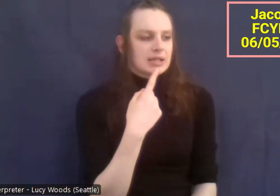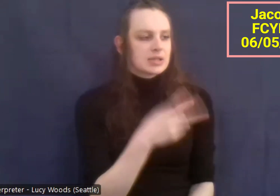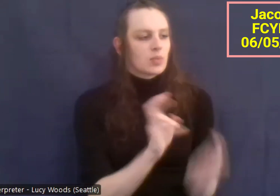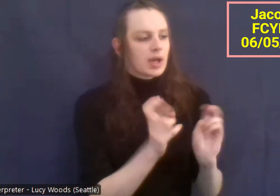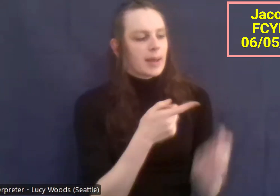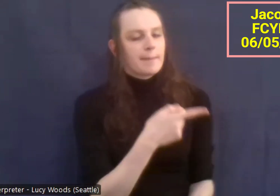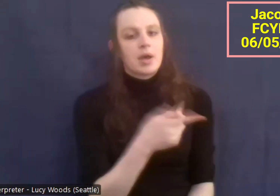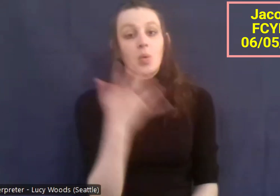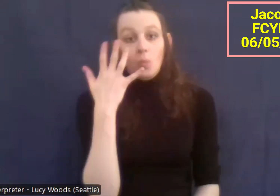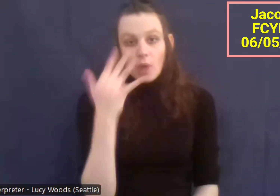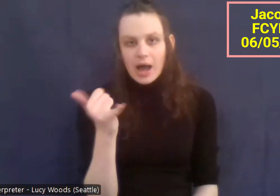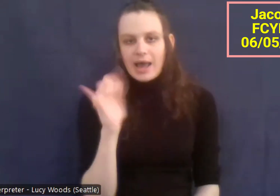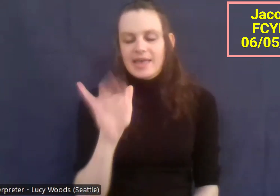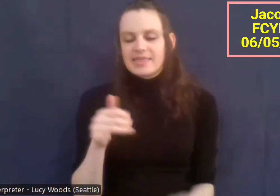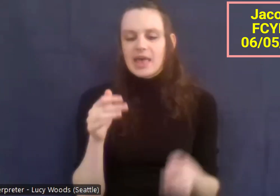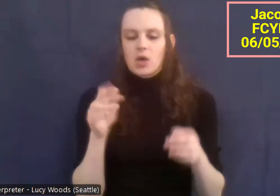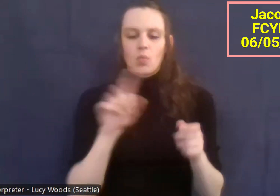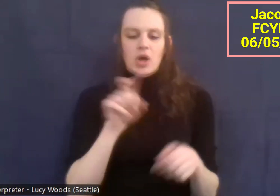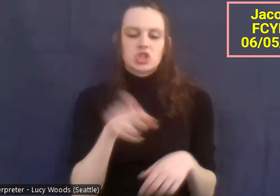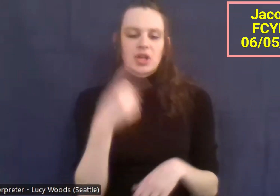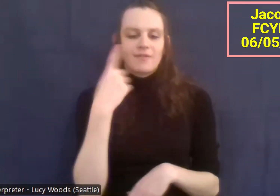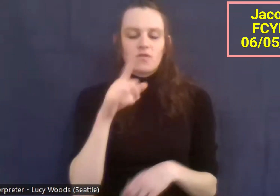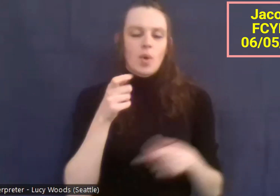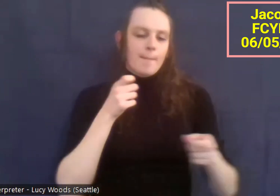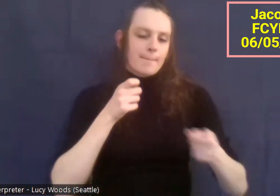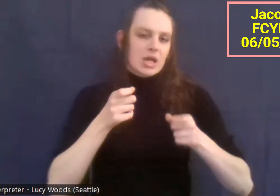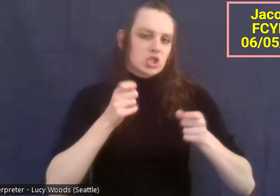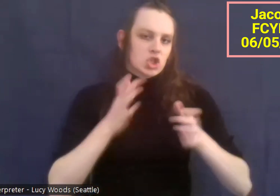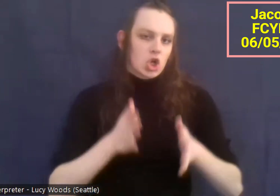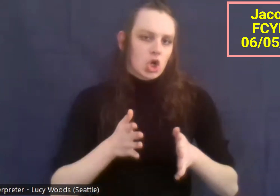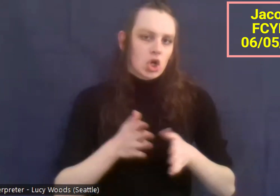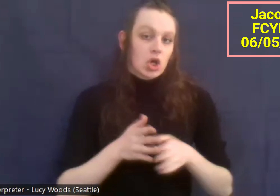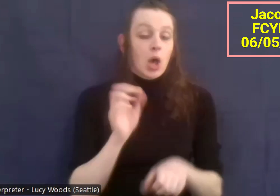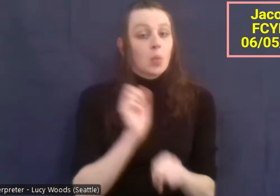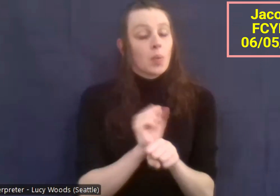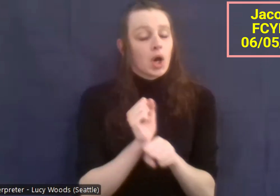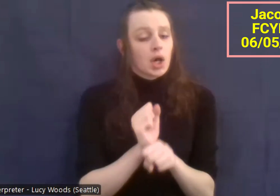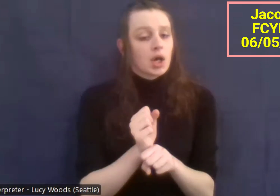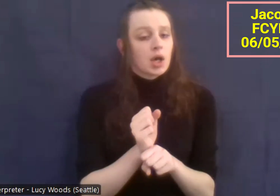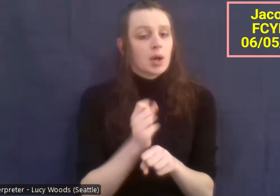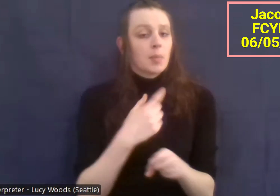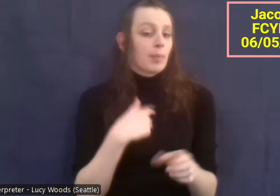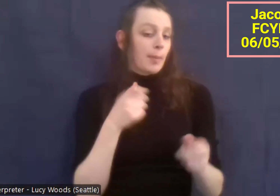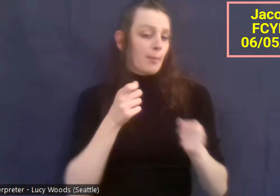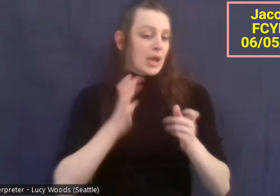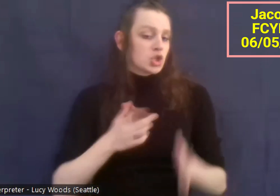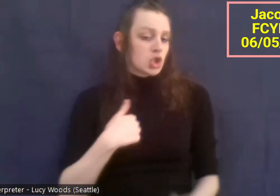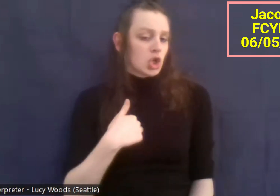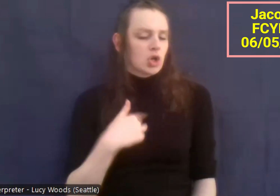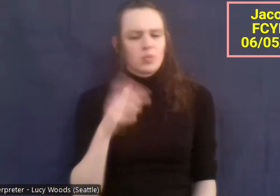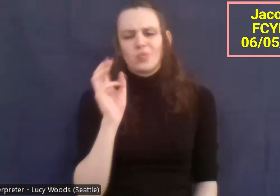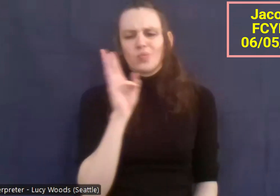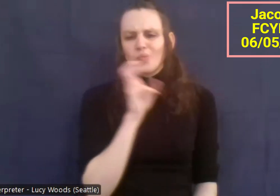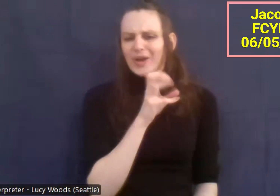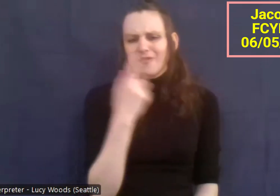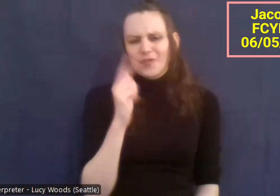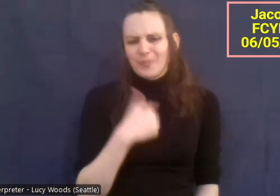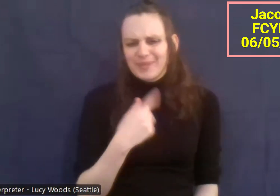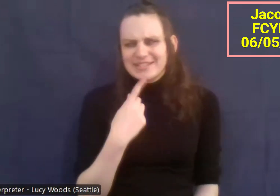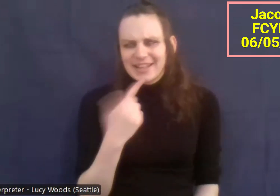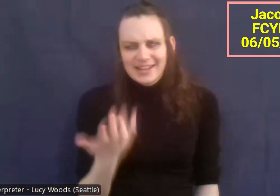question? At work, I'm in a manager position, which is another weird thing for me to say,